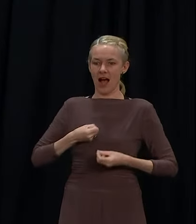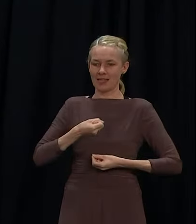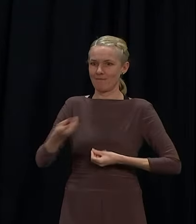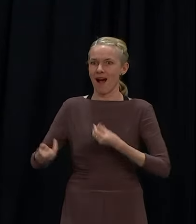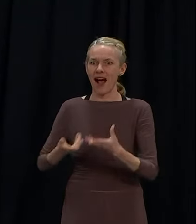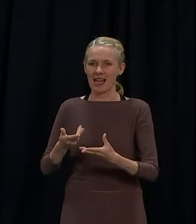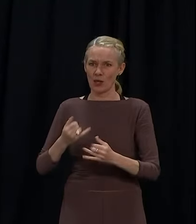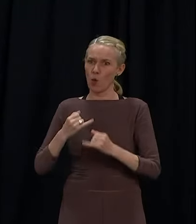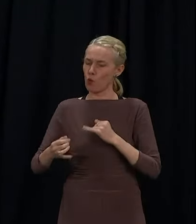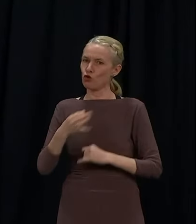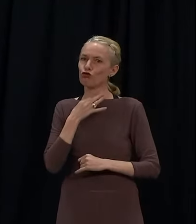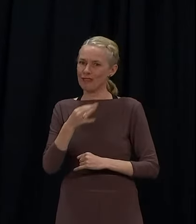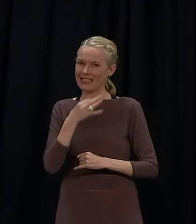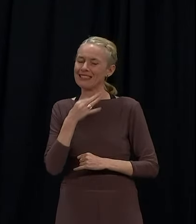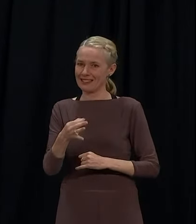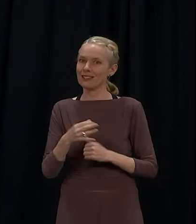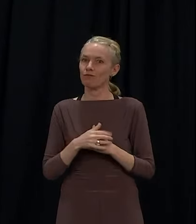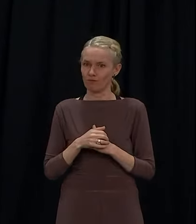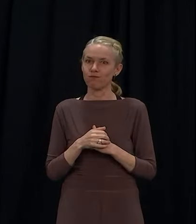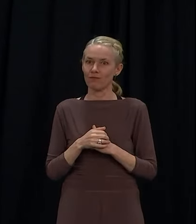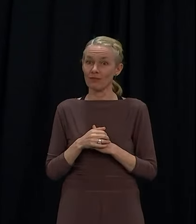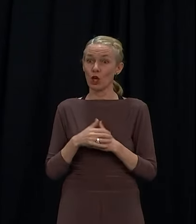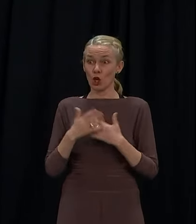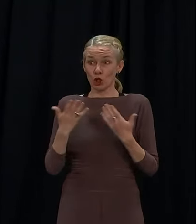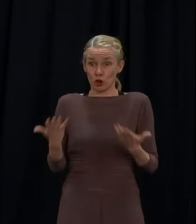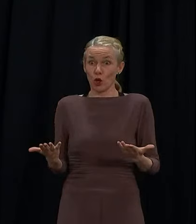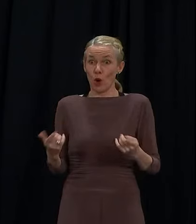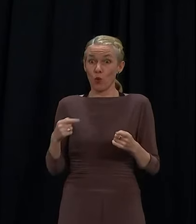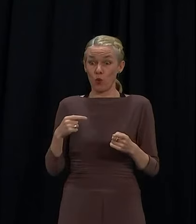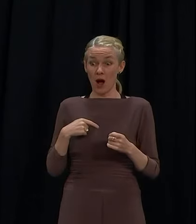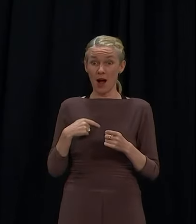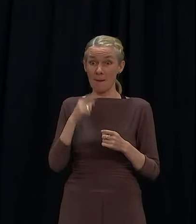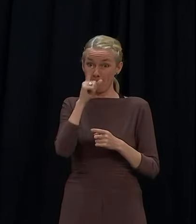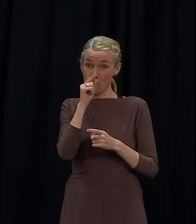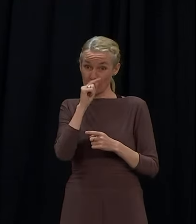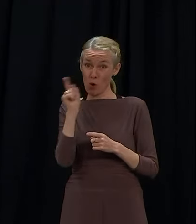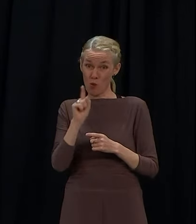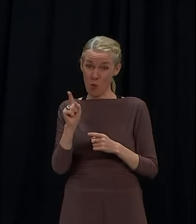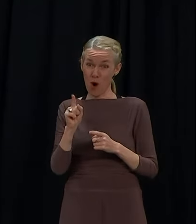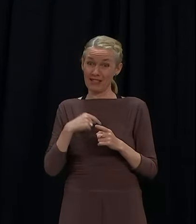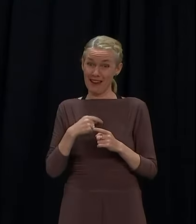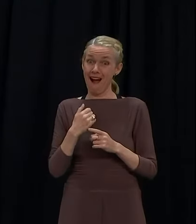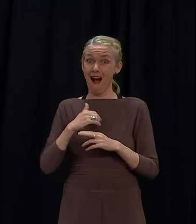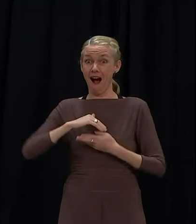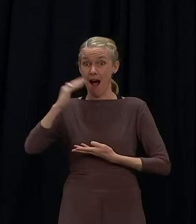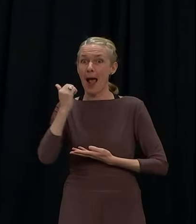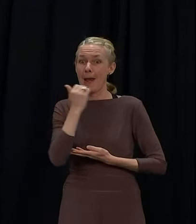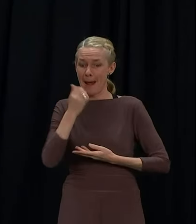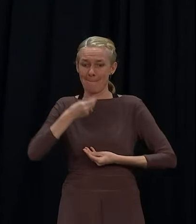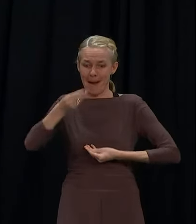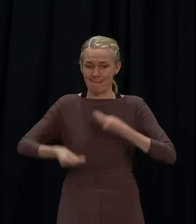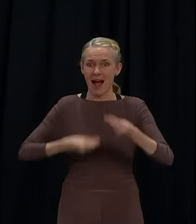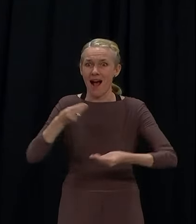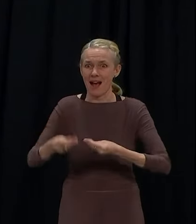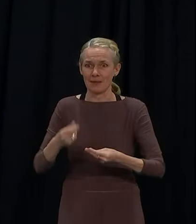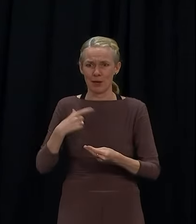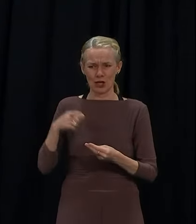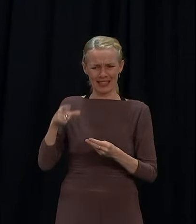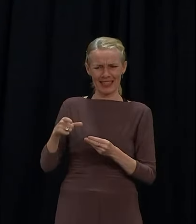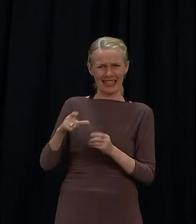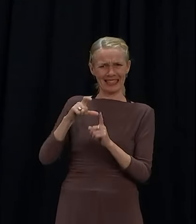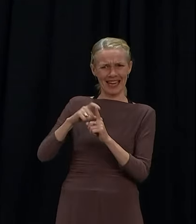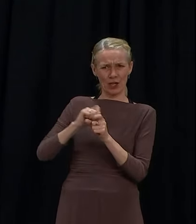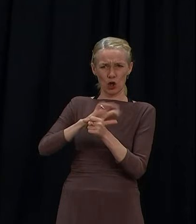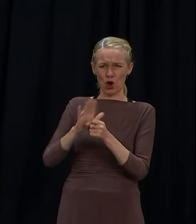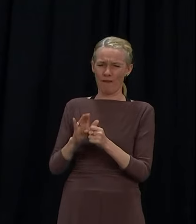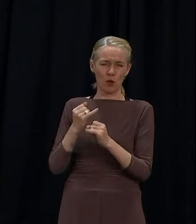people out, the number of people that they may have infected in those windows will be greater as well. Right, so what we're seeing now is obviously what you